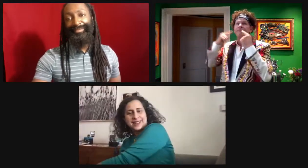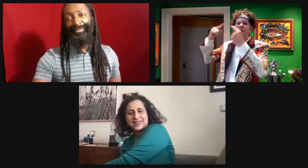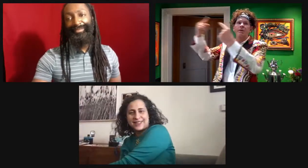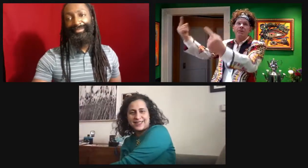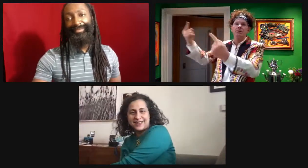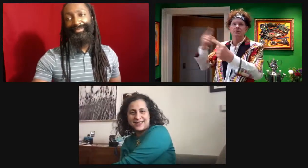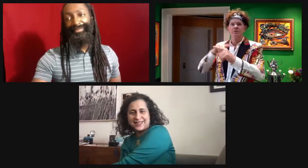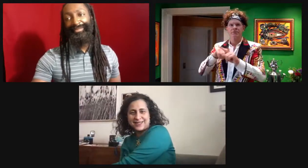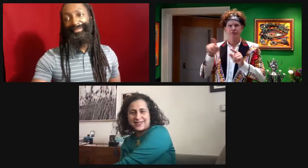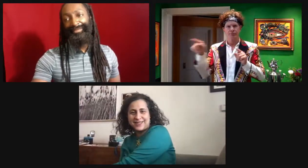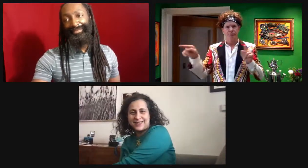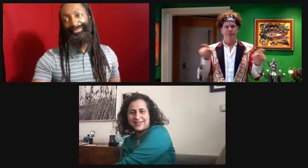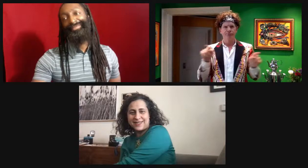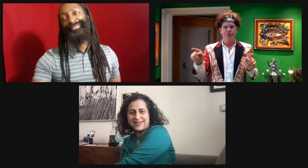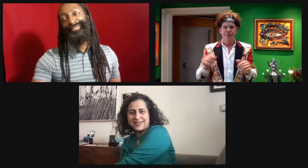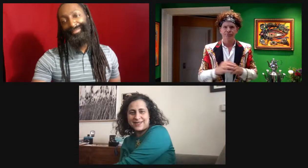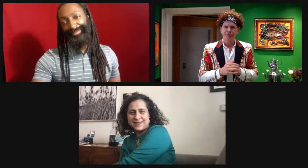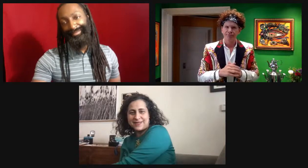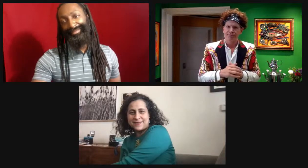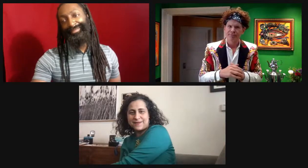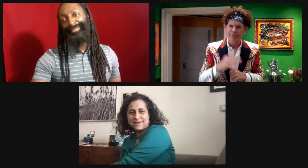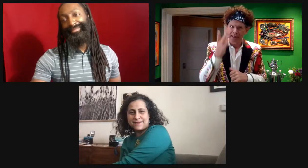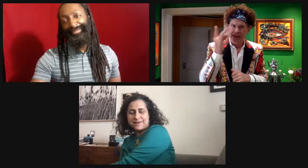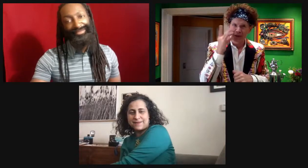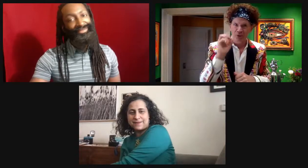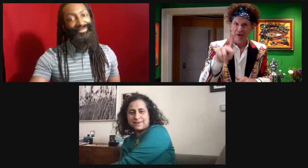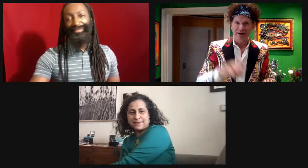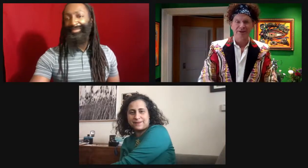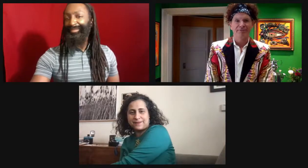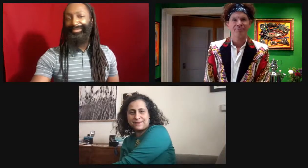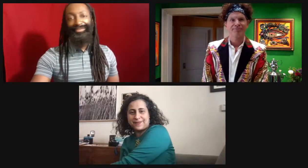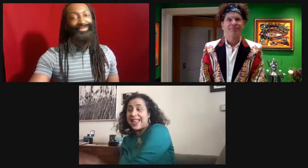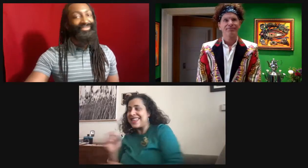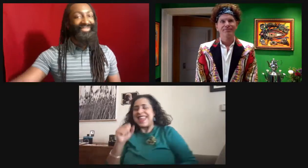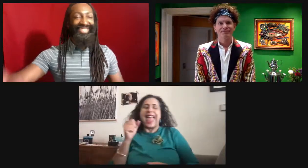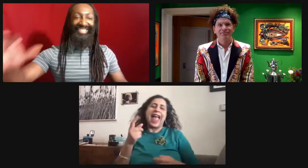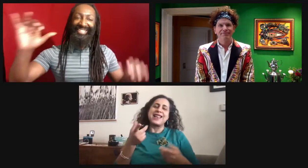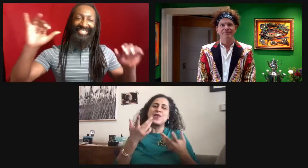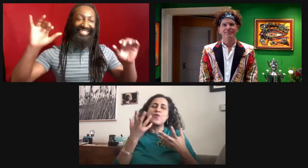You may have a different fascination for something. And so those who go to school versus those who don't,